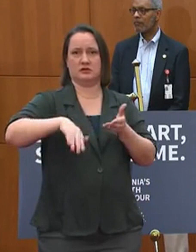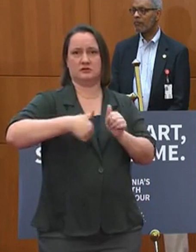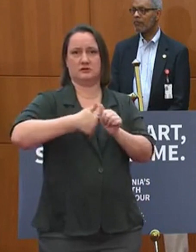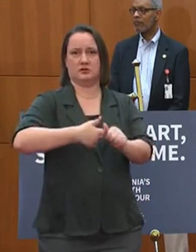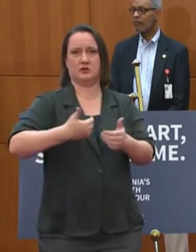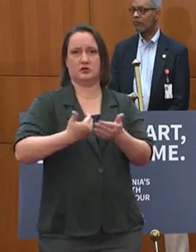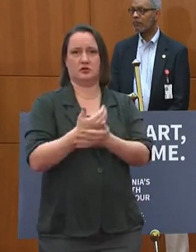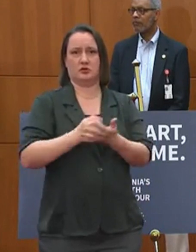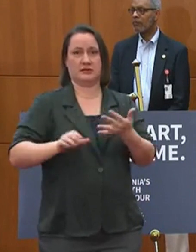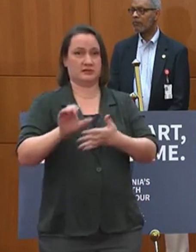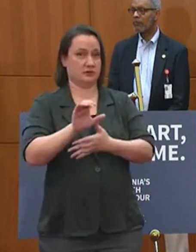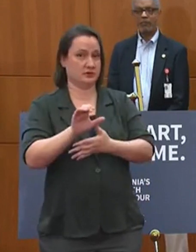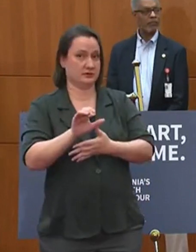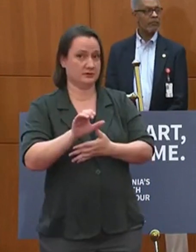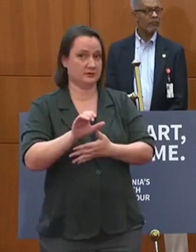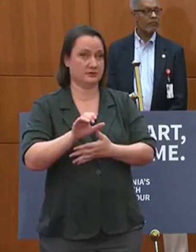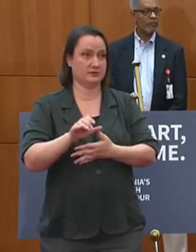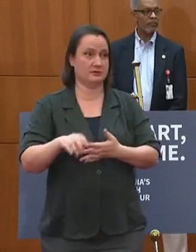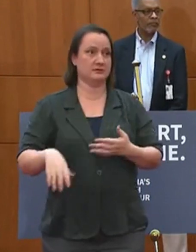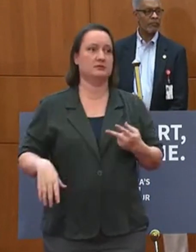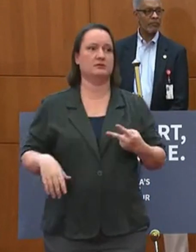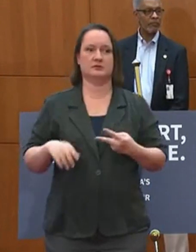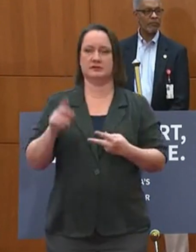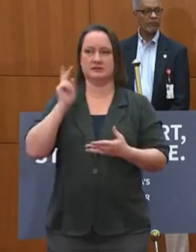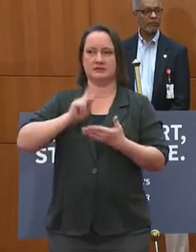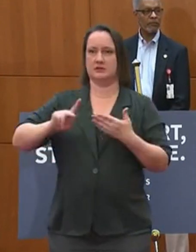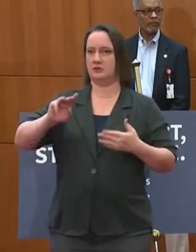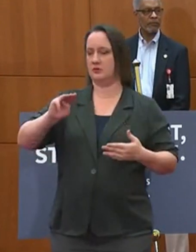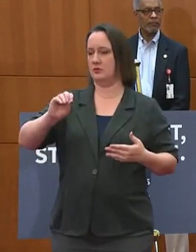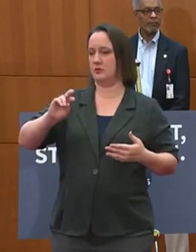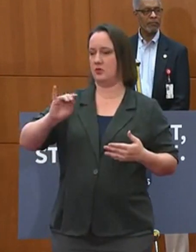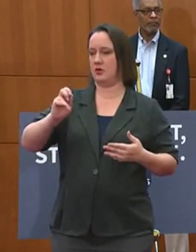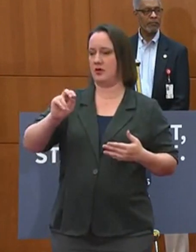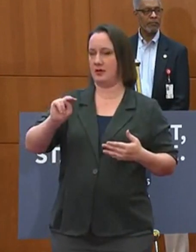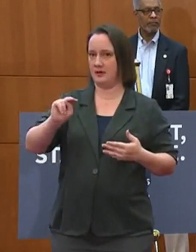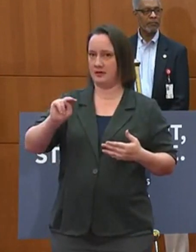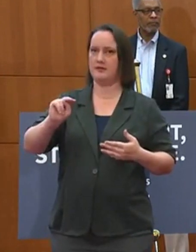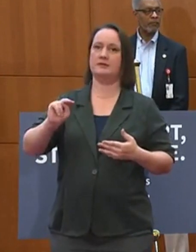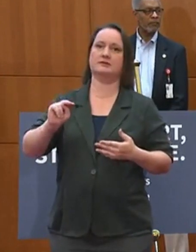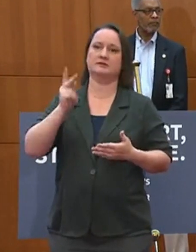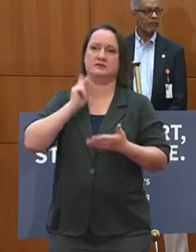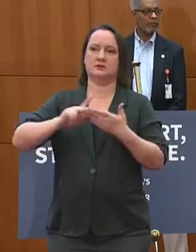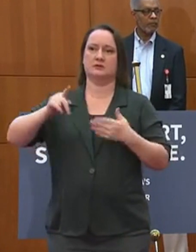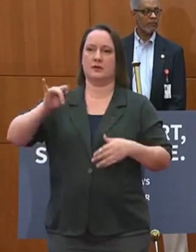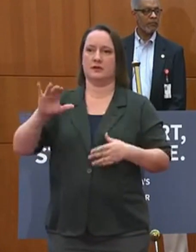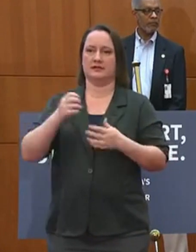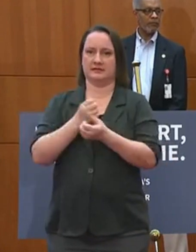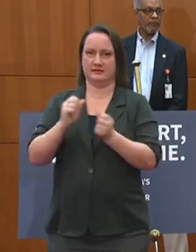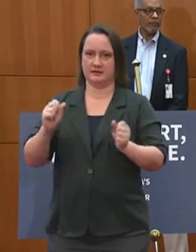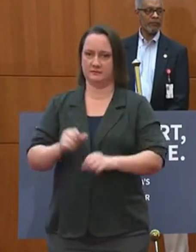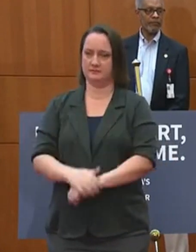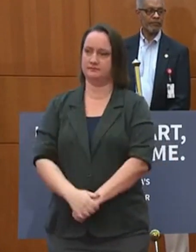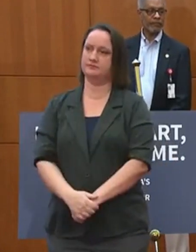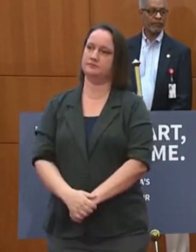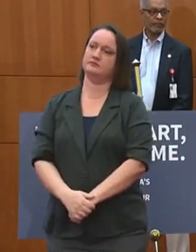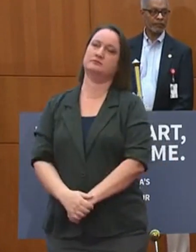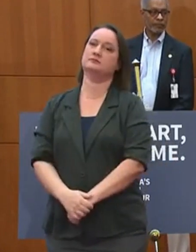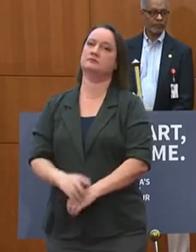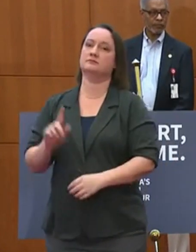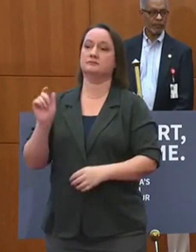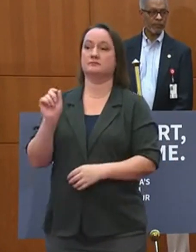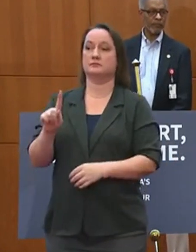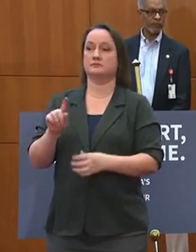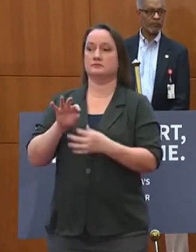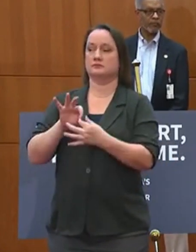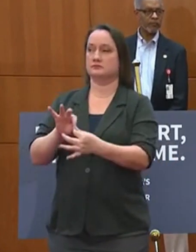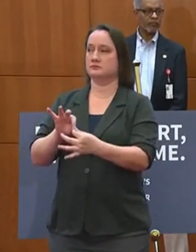new criteria? Secretary Moran or Secretary of Public Safety, thank you. The question is with respect